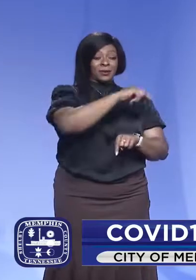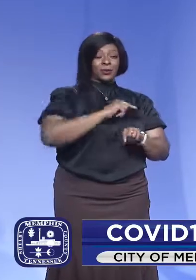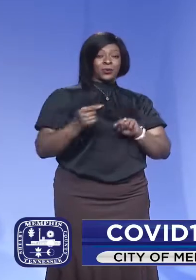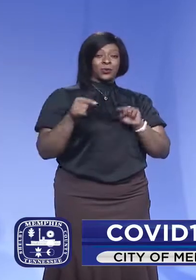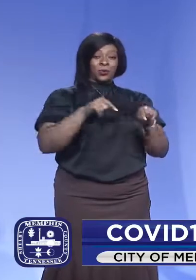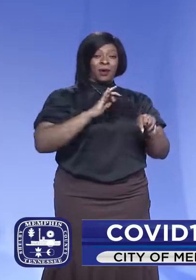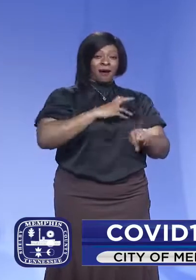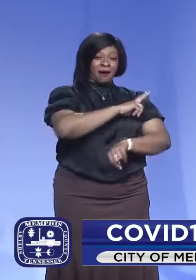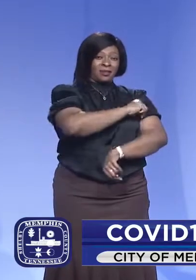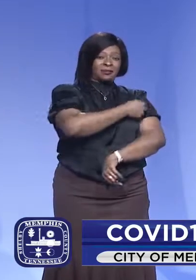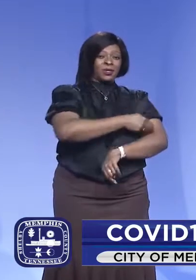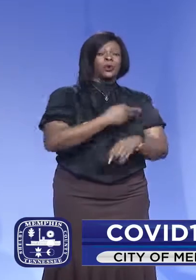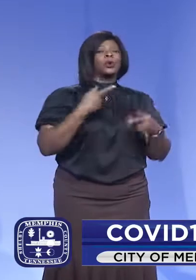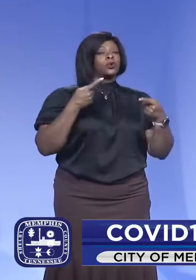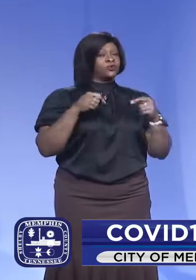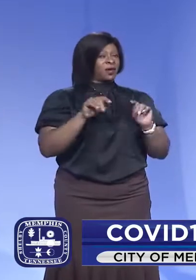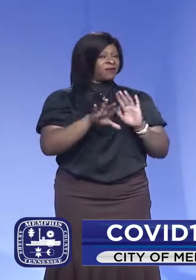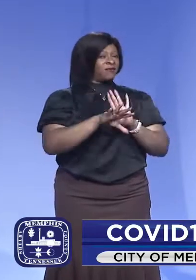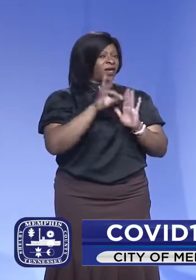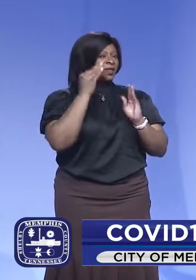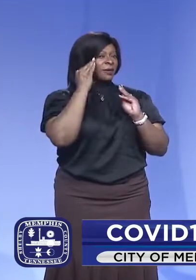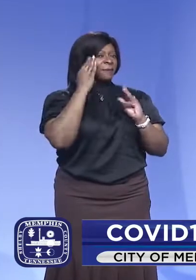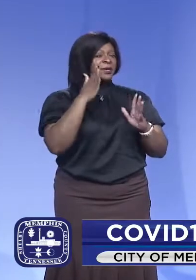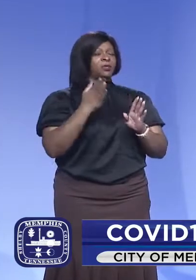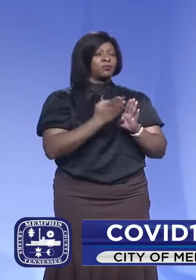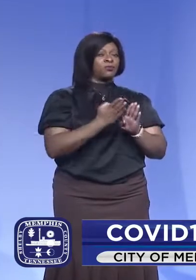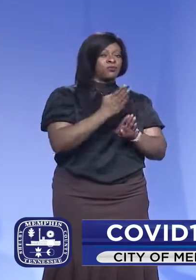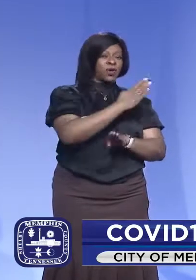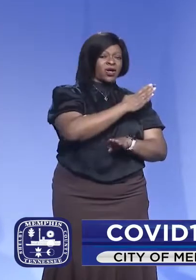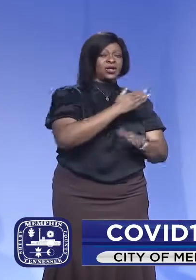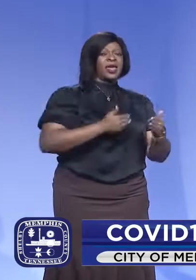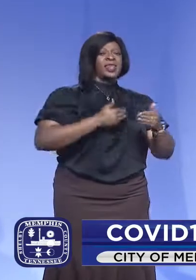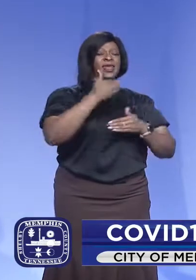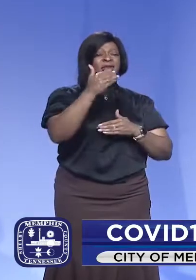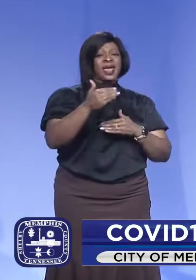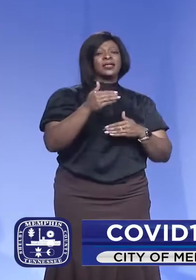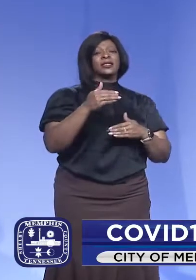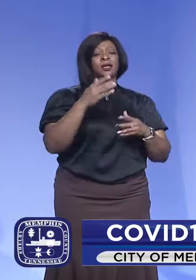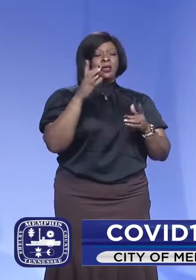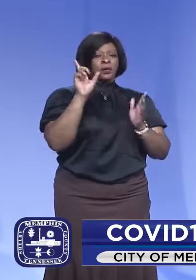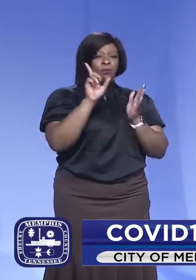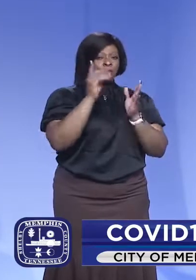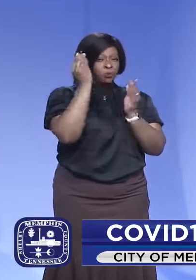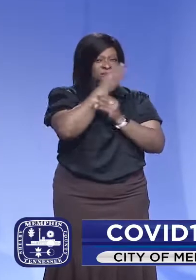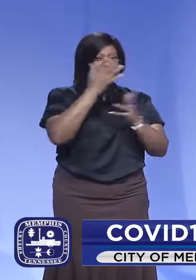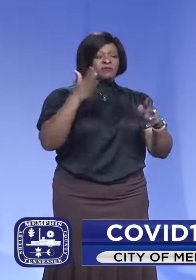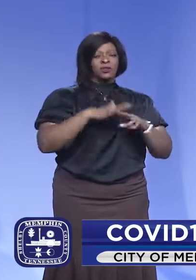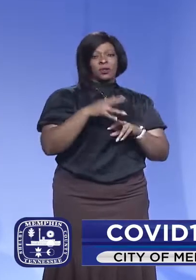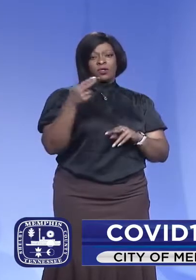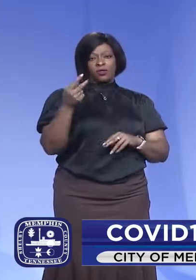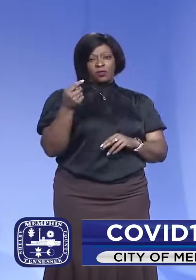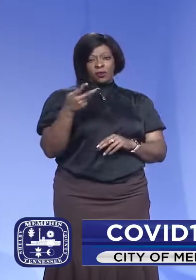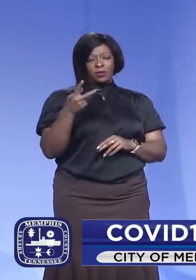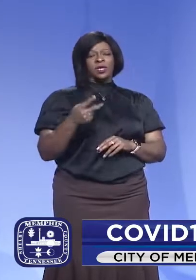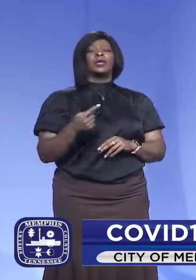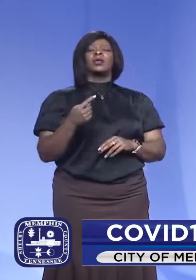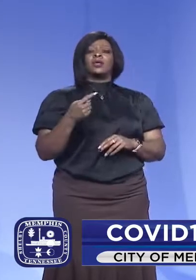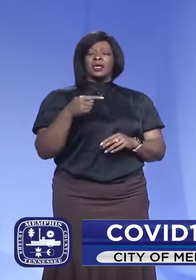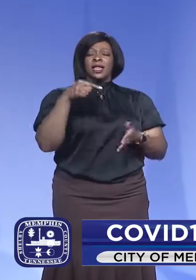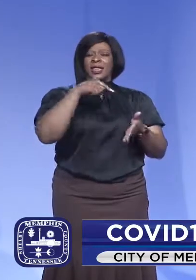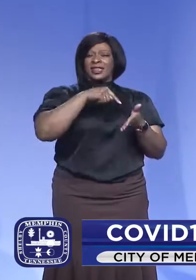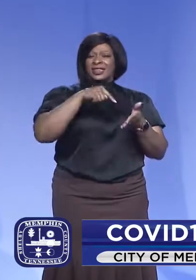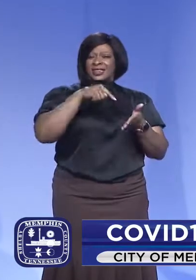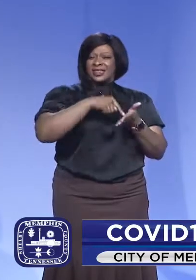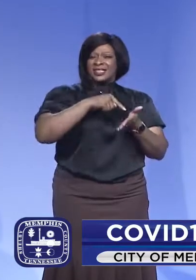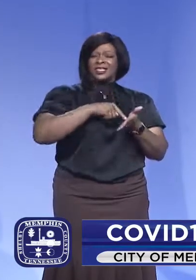We can try to find that information out prior to the next press conference on Thursday. As you're aware, this has